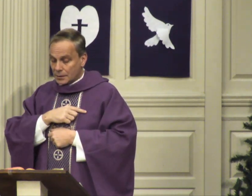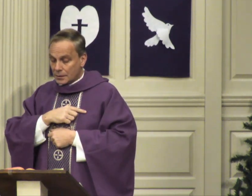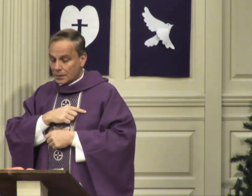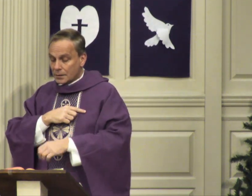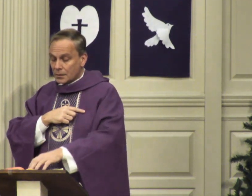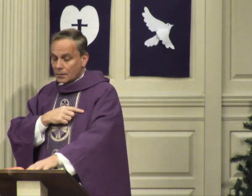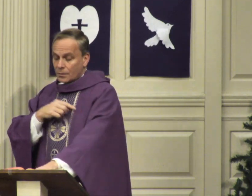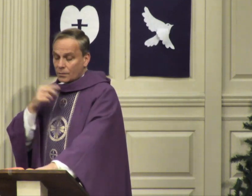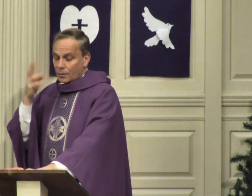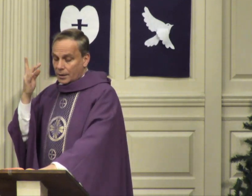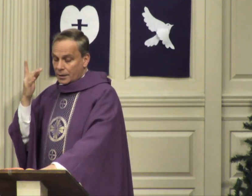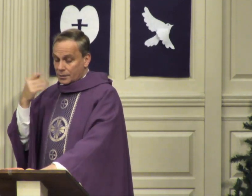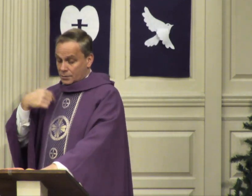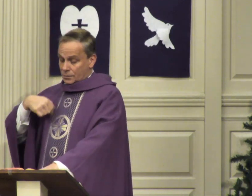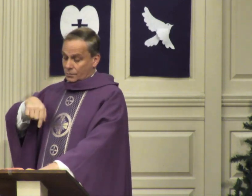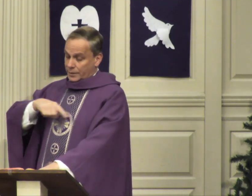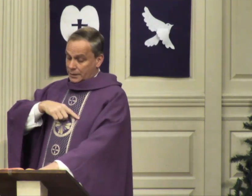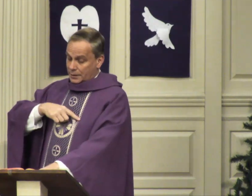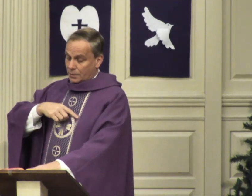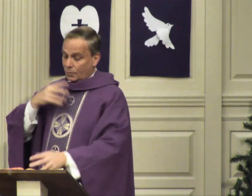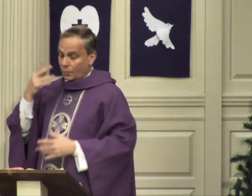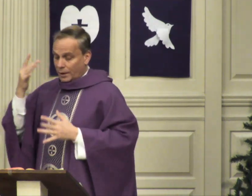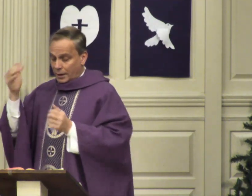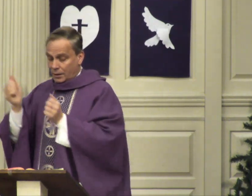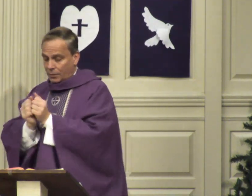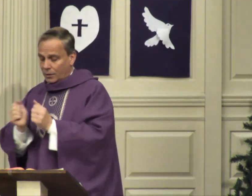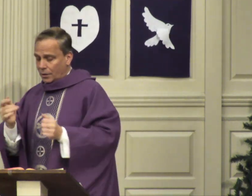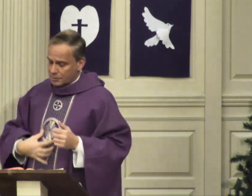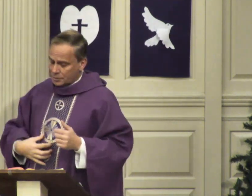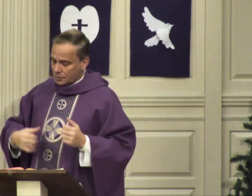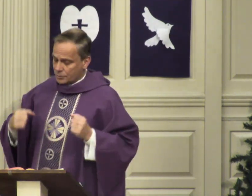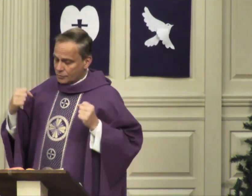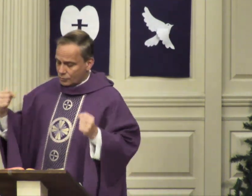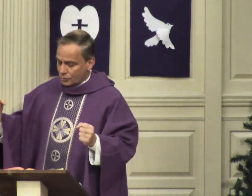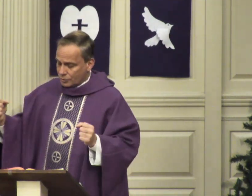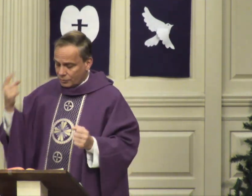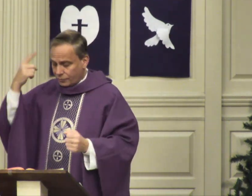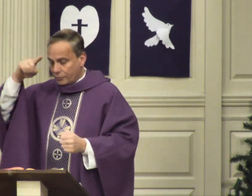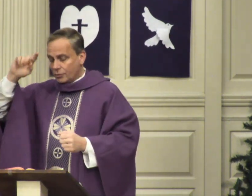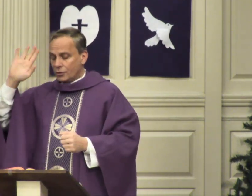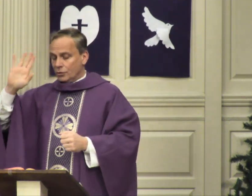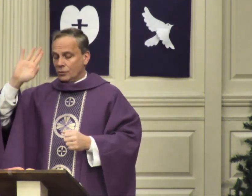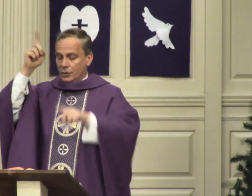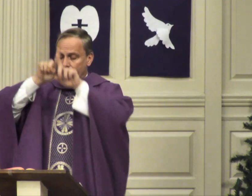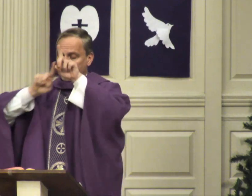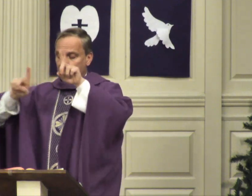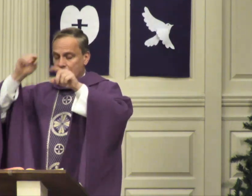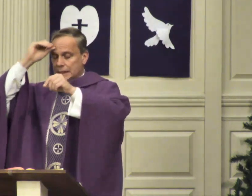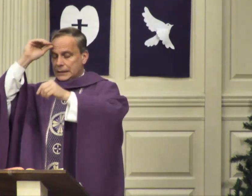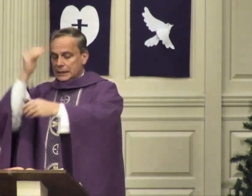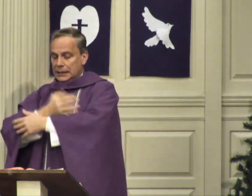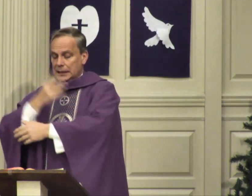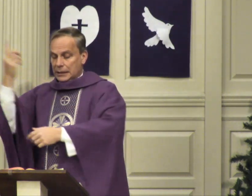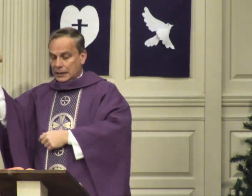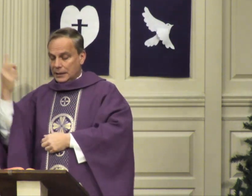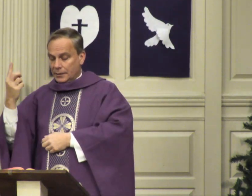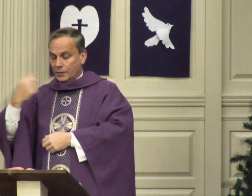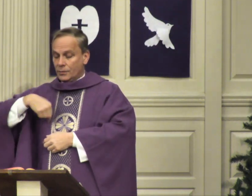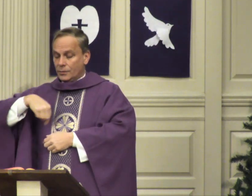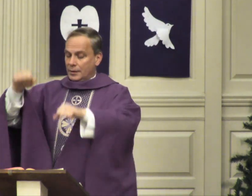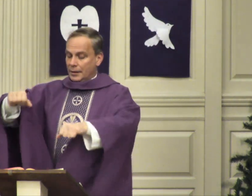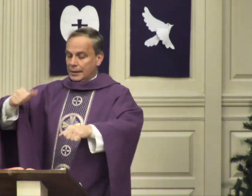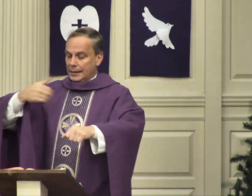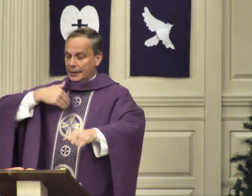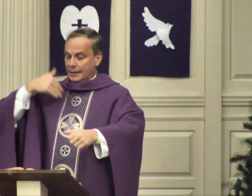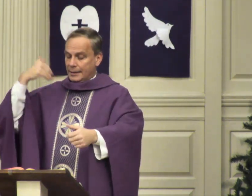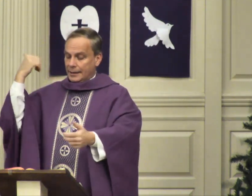after, so that we, who await with heartfelt desire the coming of your only